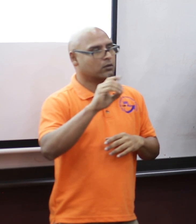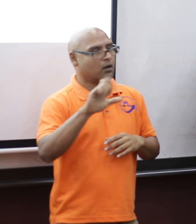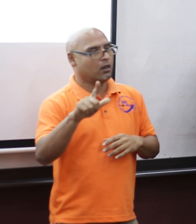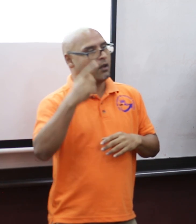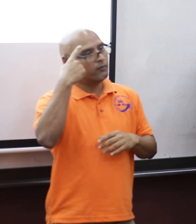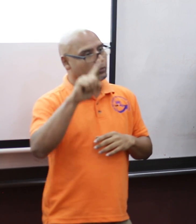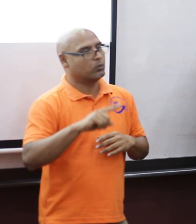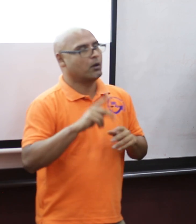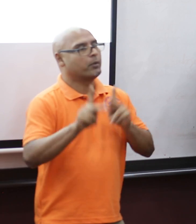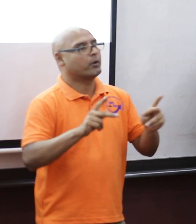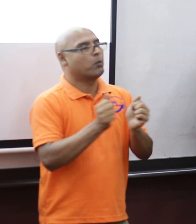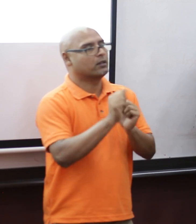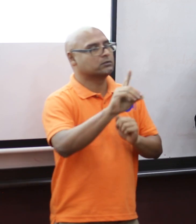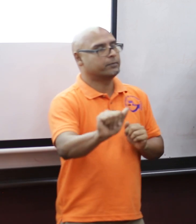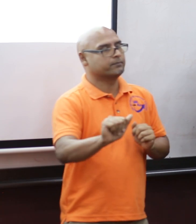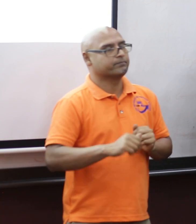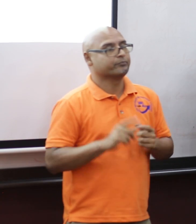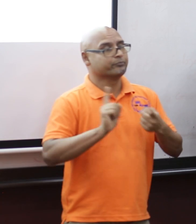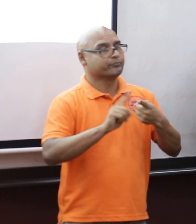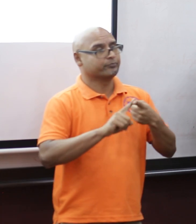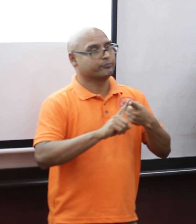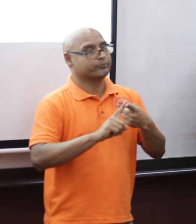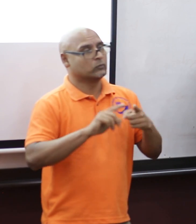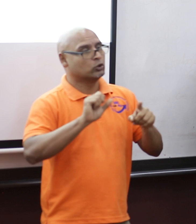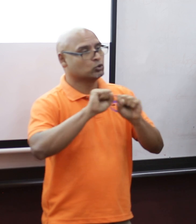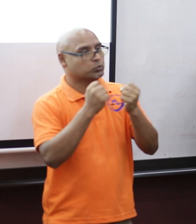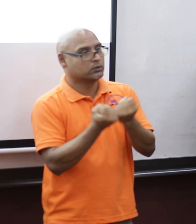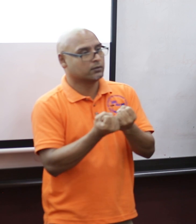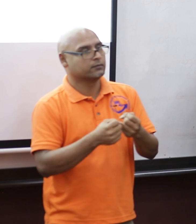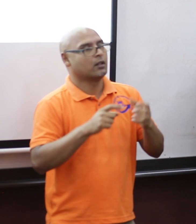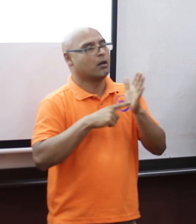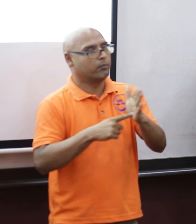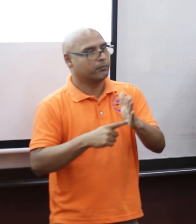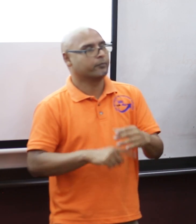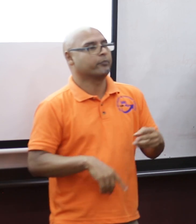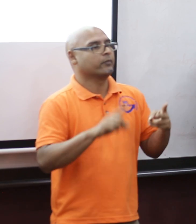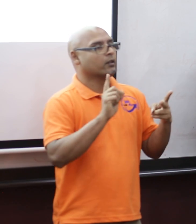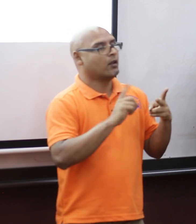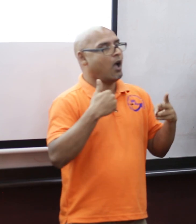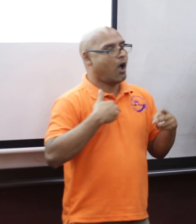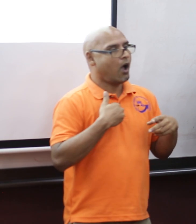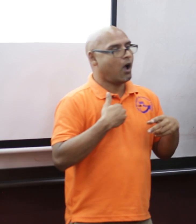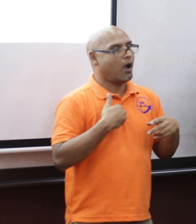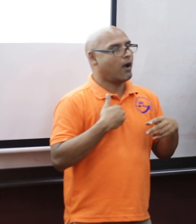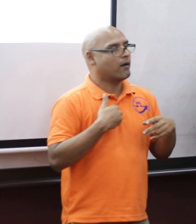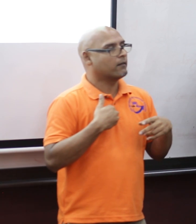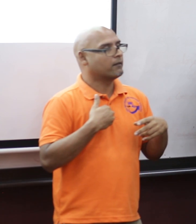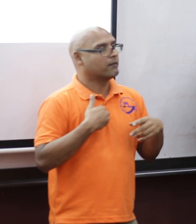So the social model is with inclusion, where persons with disabilities are seen to be part of